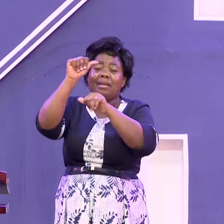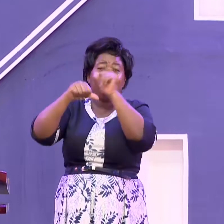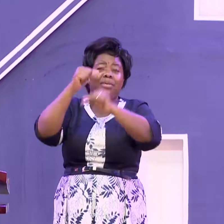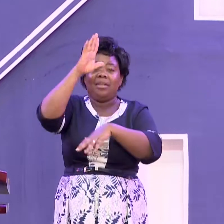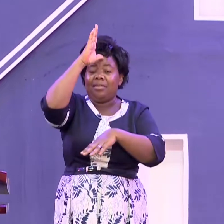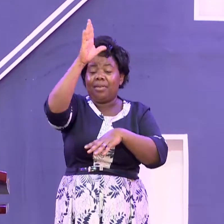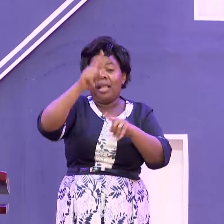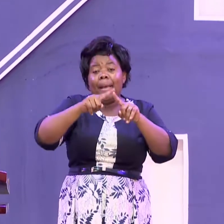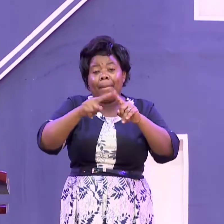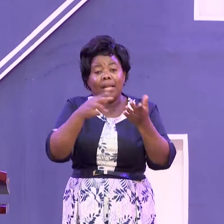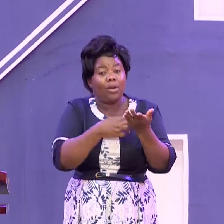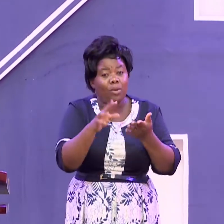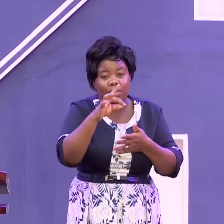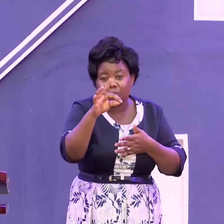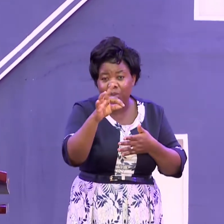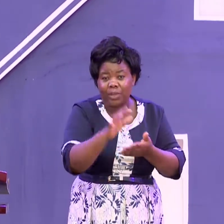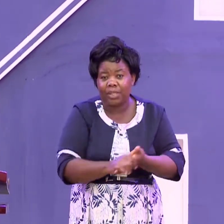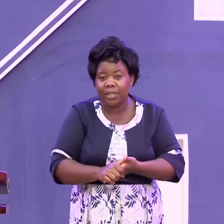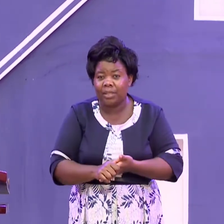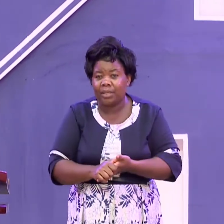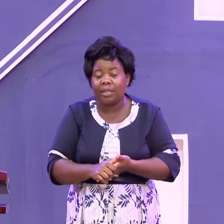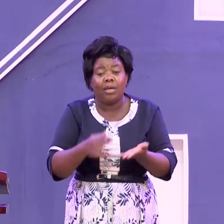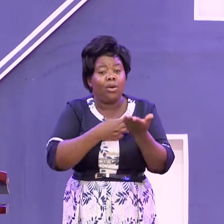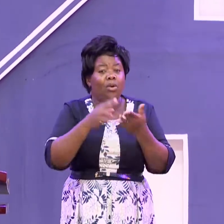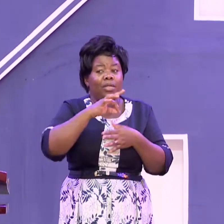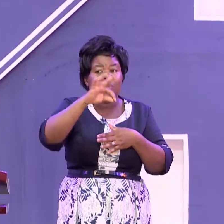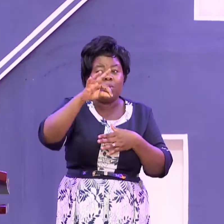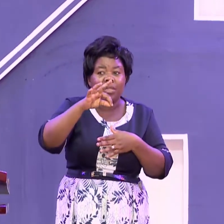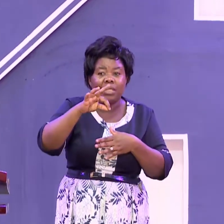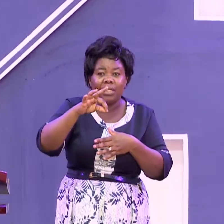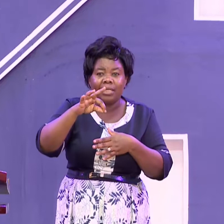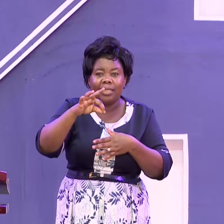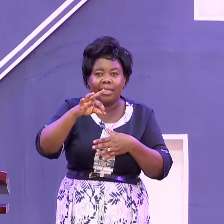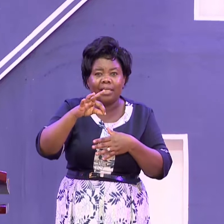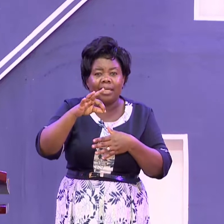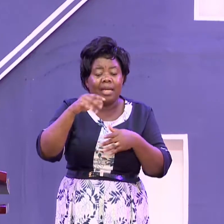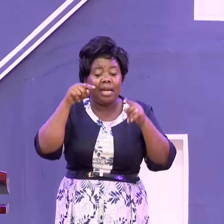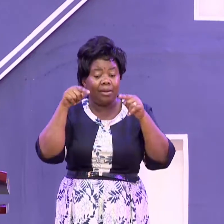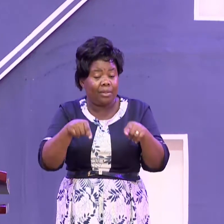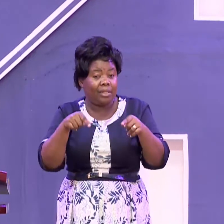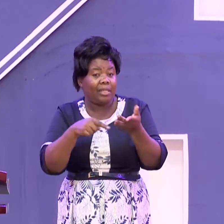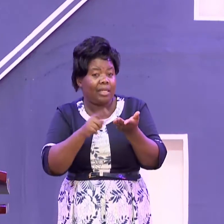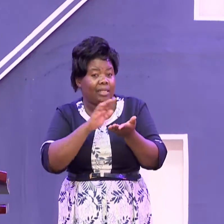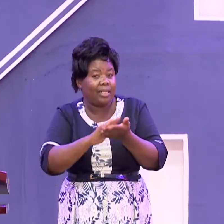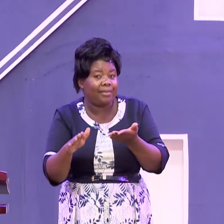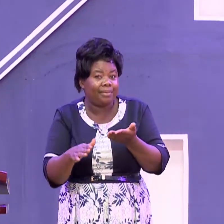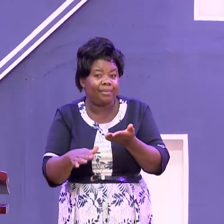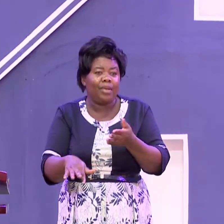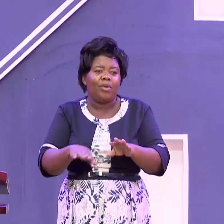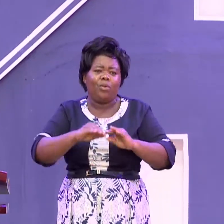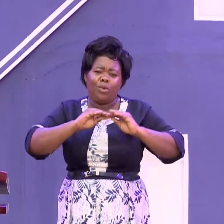the Father. Okujjako omwoyo we. Apart from his Spirit. Omwoyo omutukuvu. The Holy Spirit. Kati olwokuna luno. This Thursday. Tuba